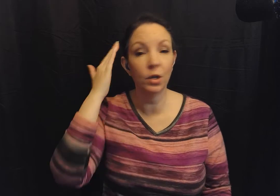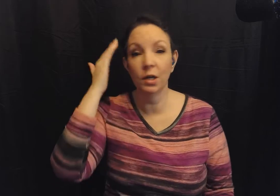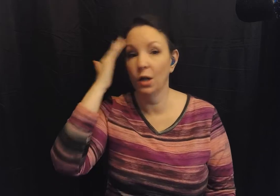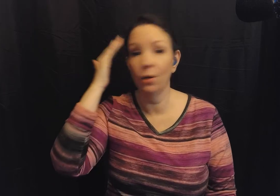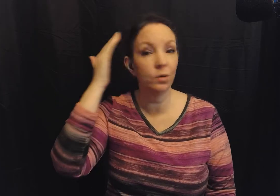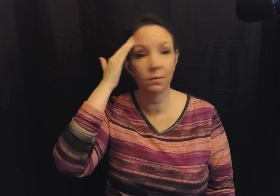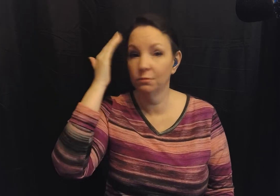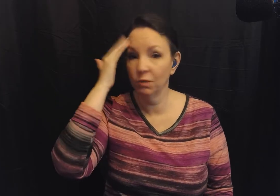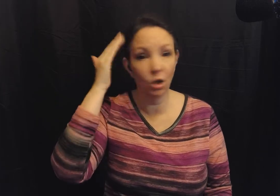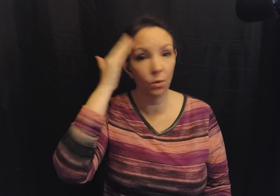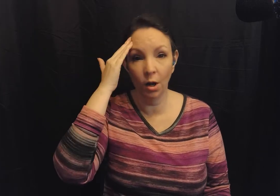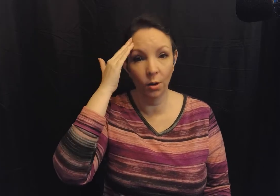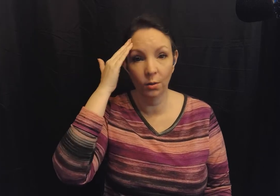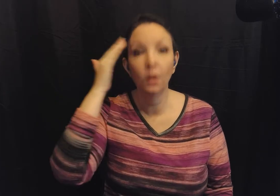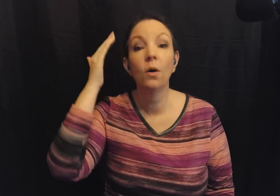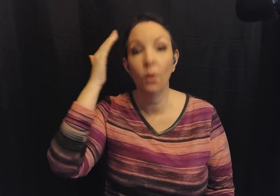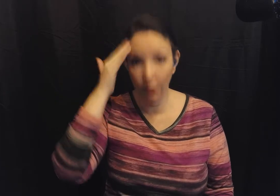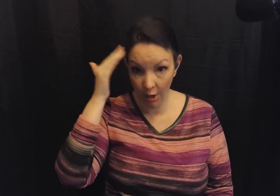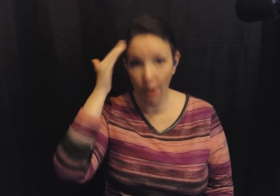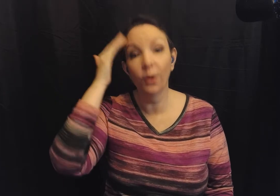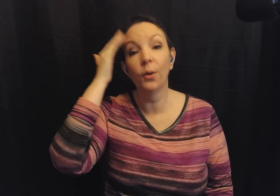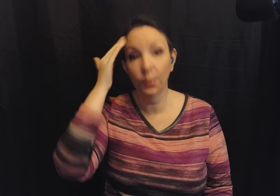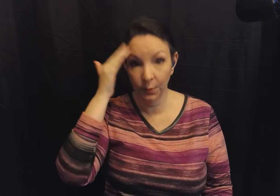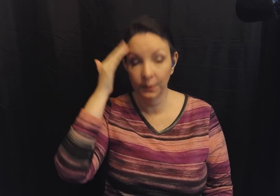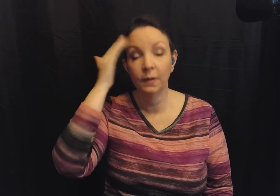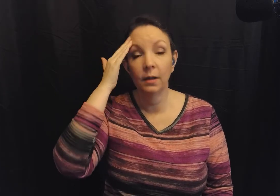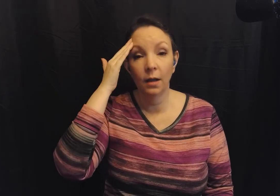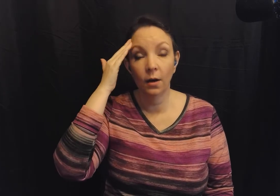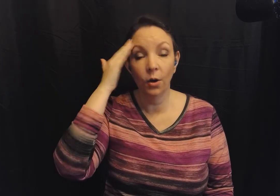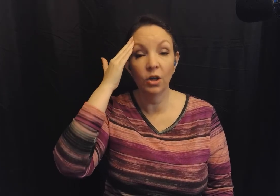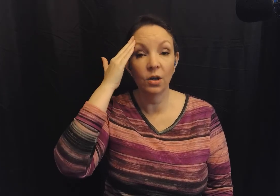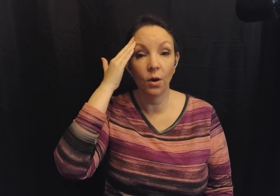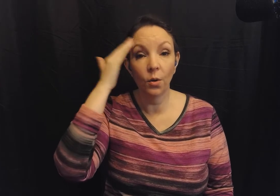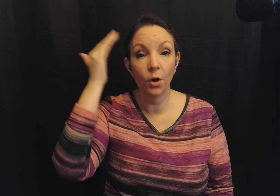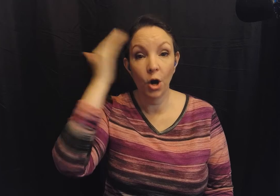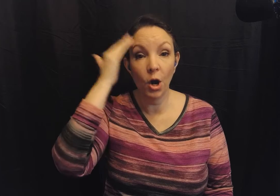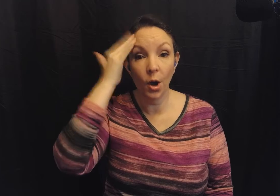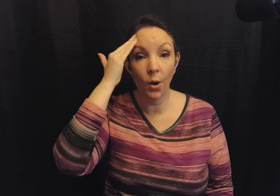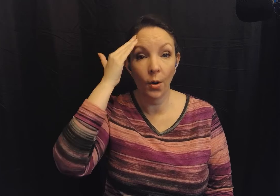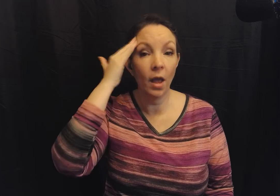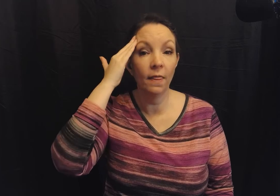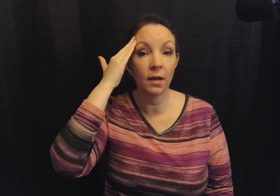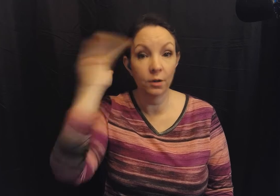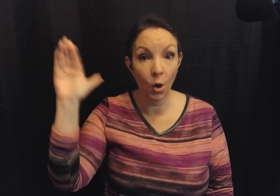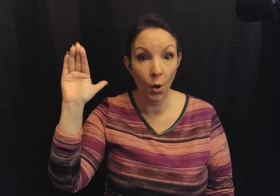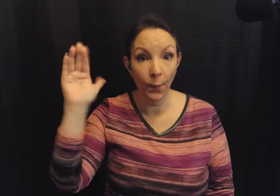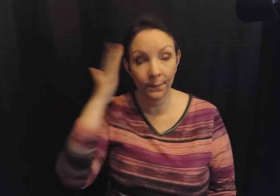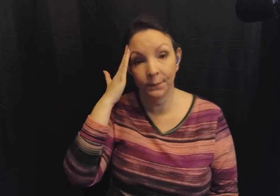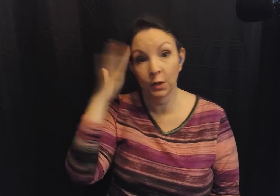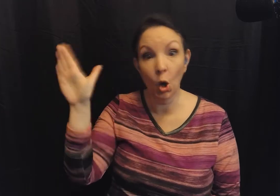go don't know or no, or you can go no and then don't know. Don't know.